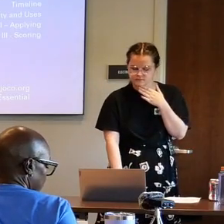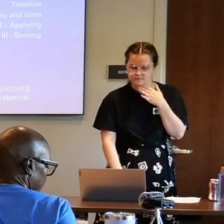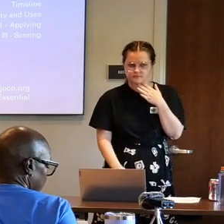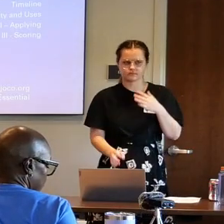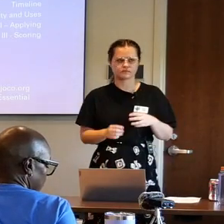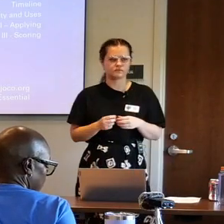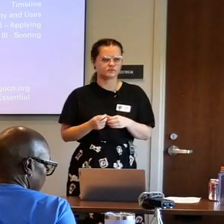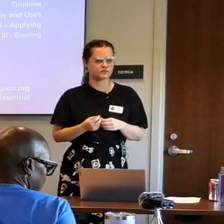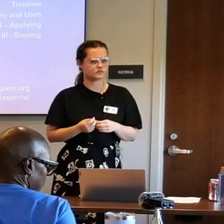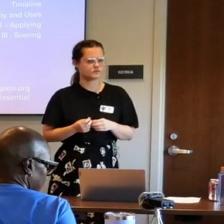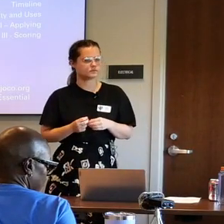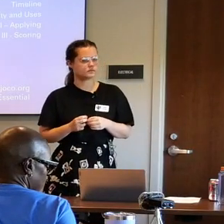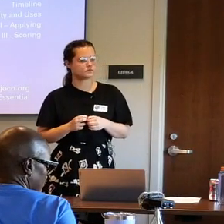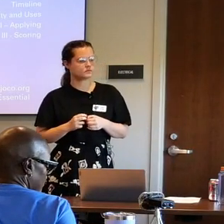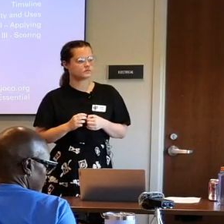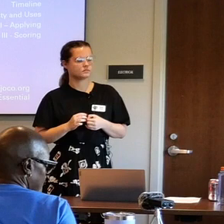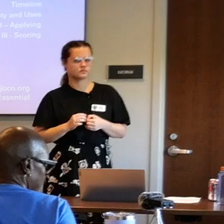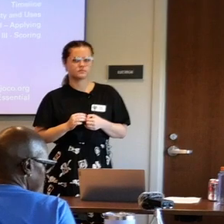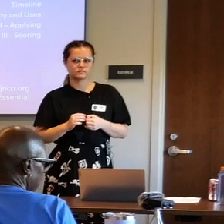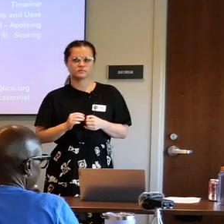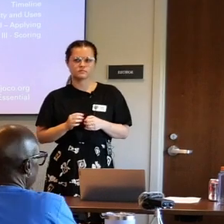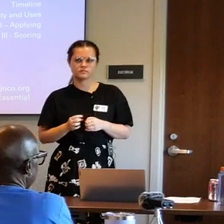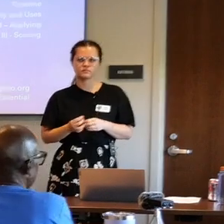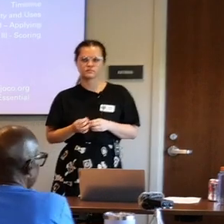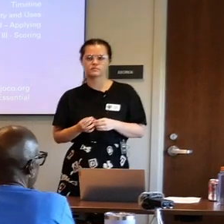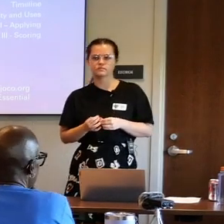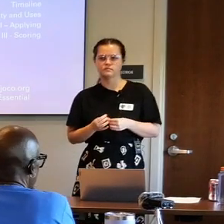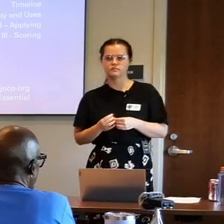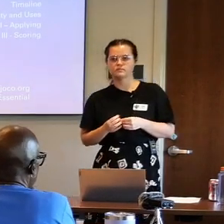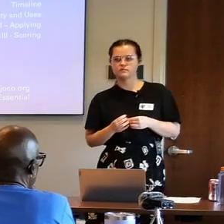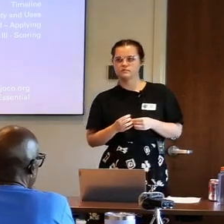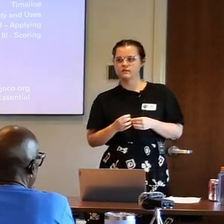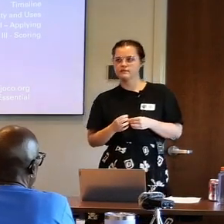are at or below the income threshold of Johnson County.